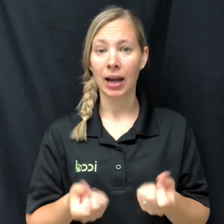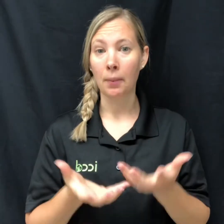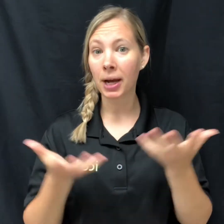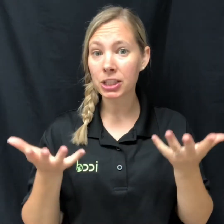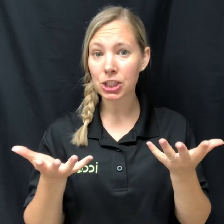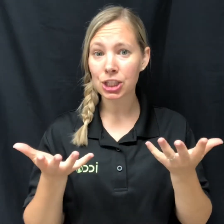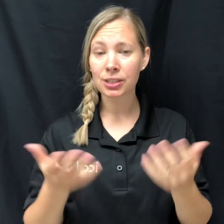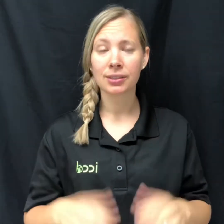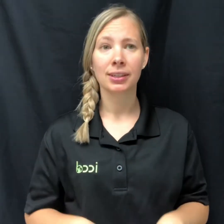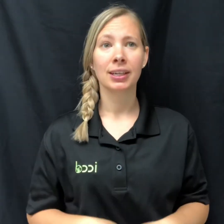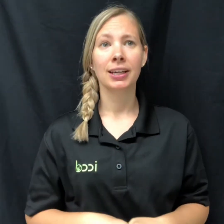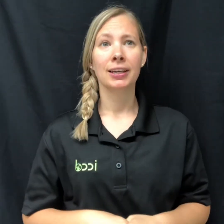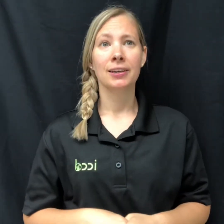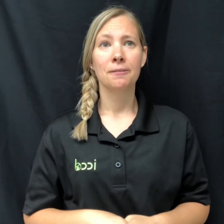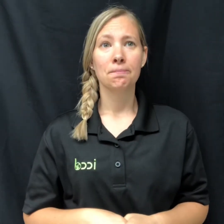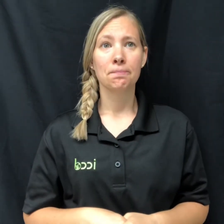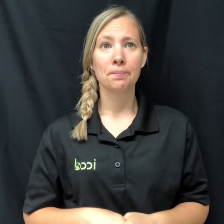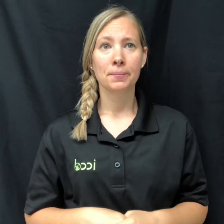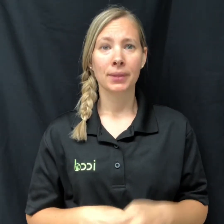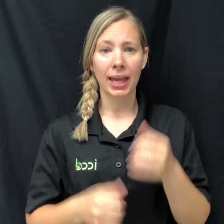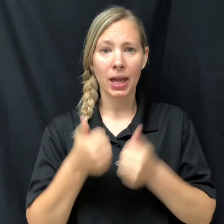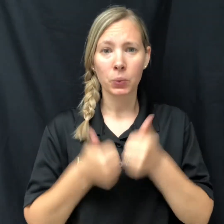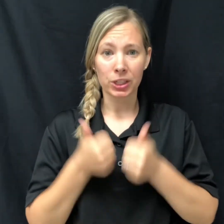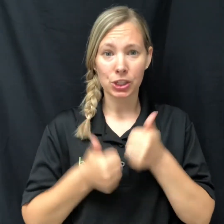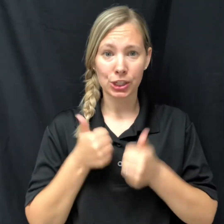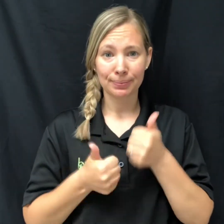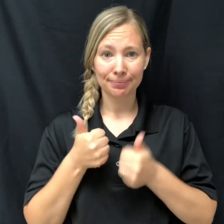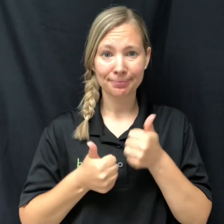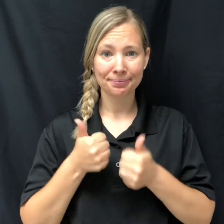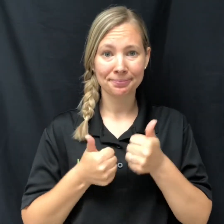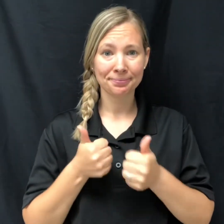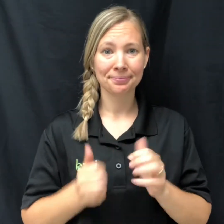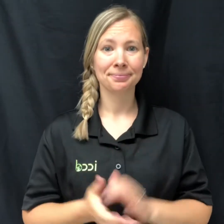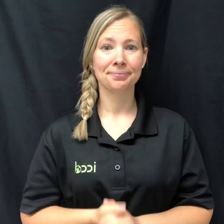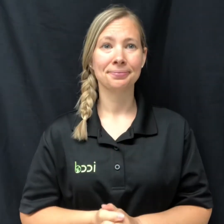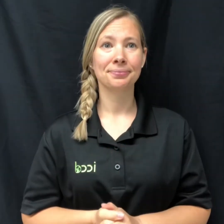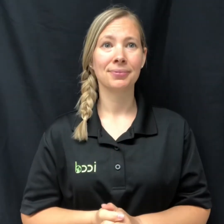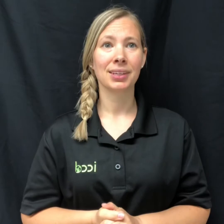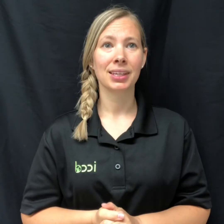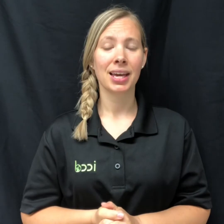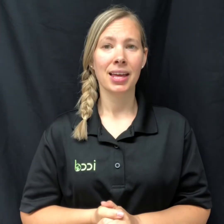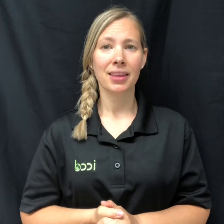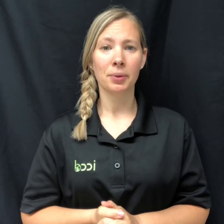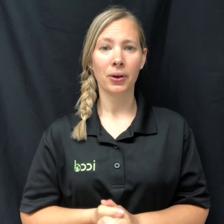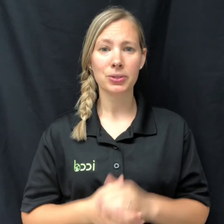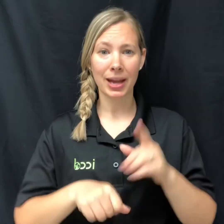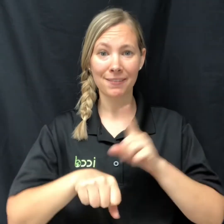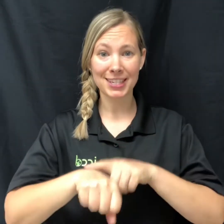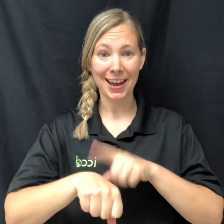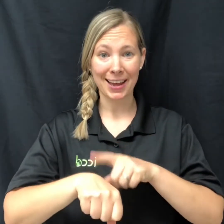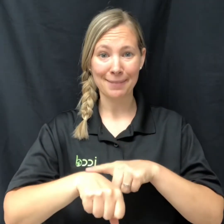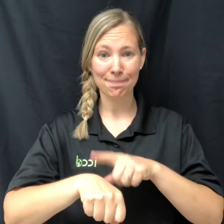how much, and which. Then we also have time.